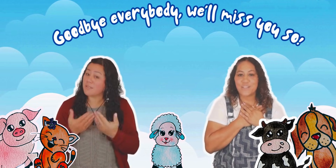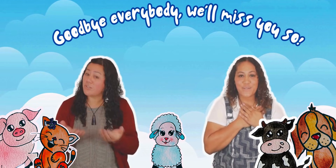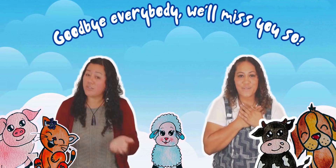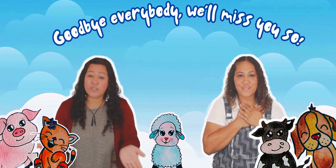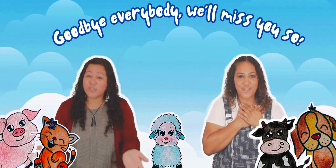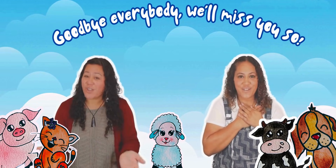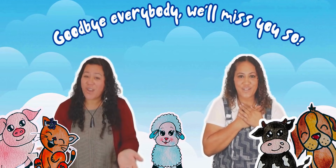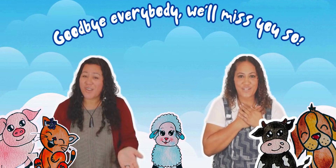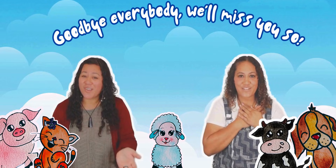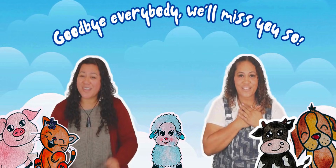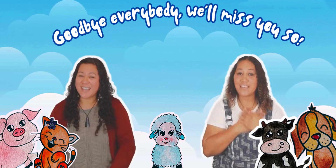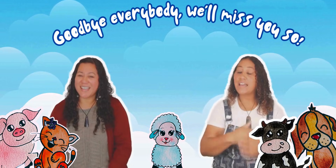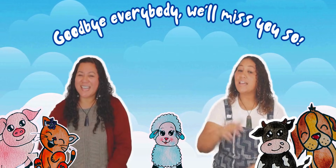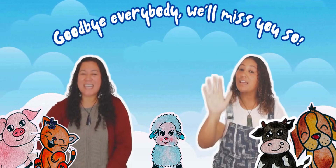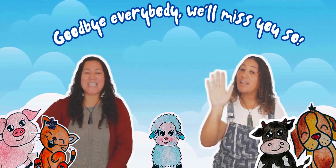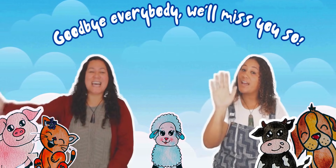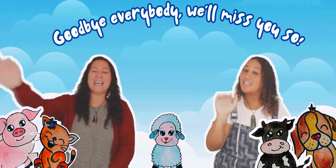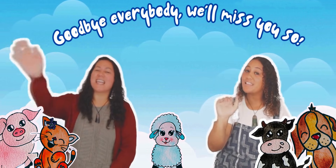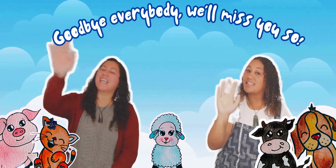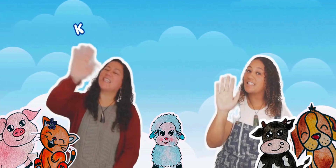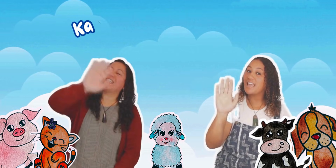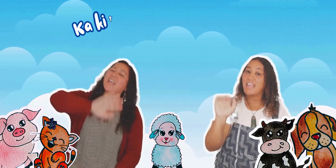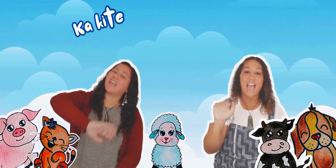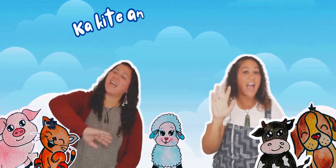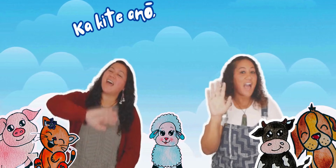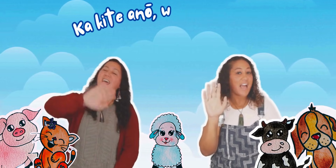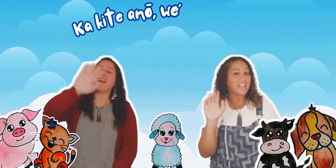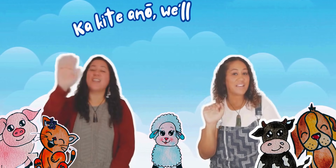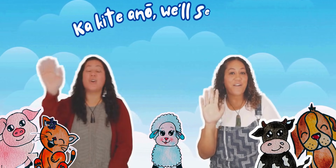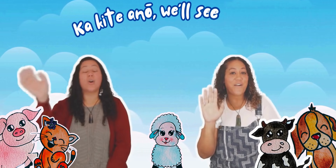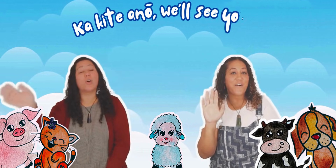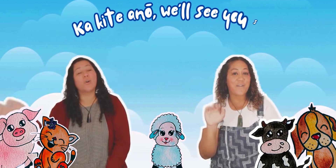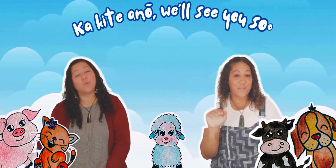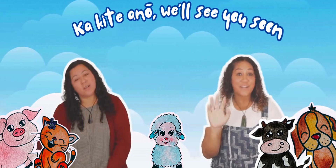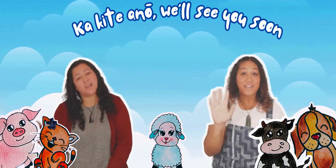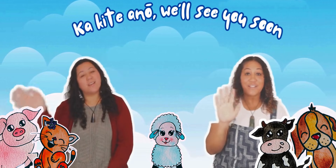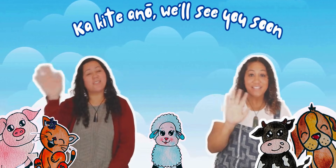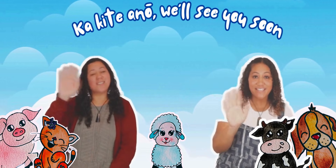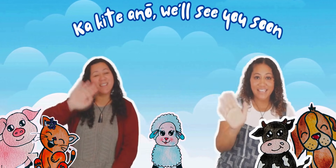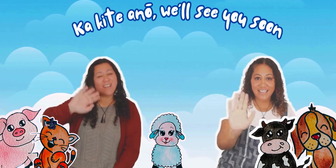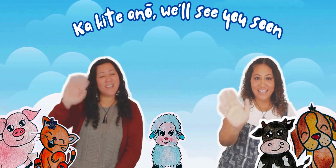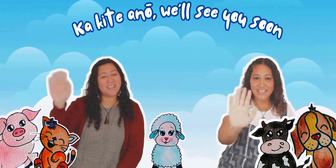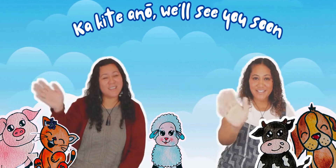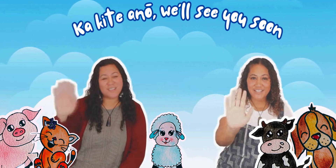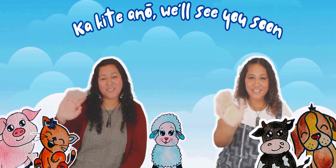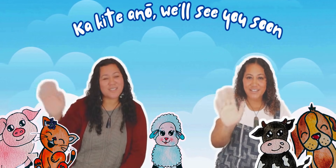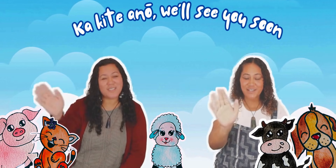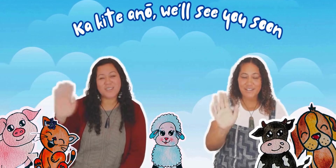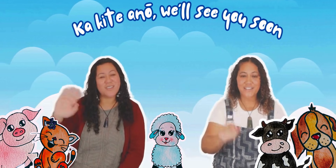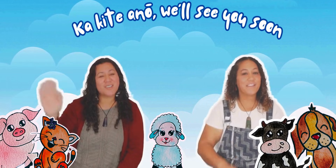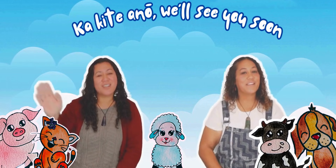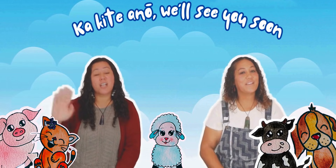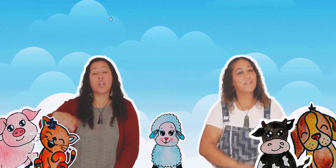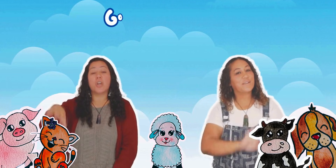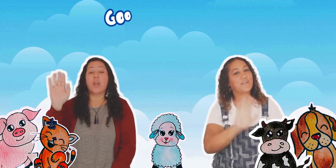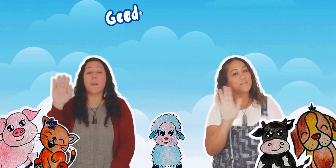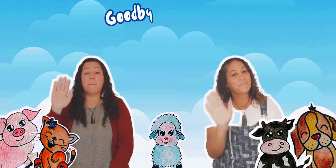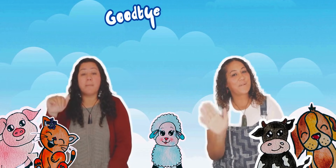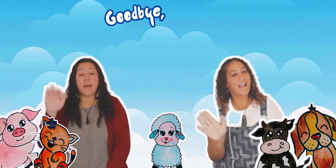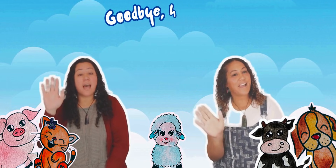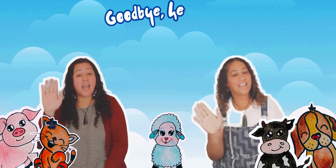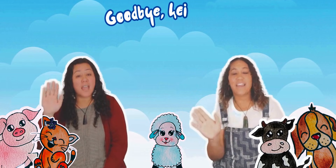we'll miss you so. Ka kite anō, we'll see you